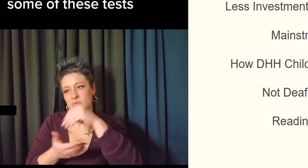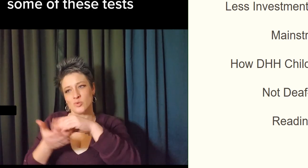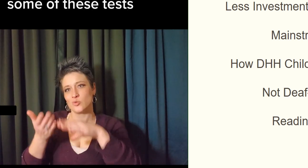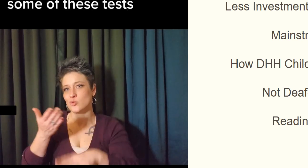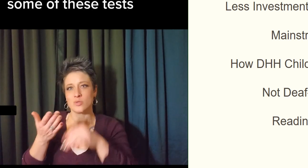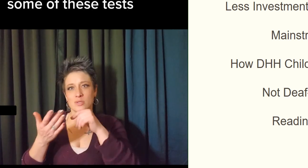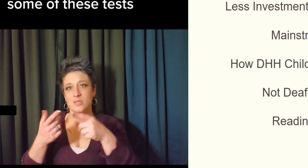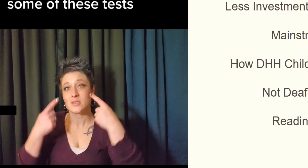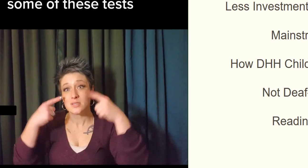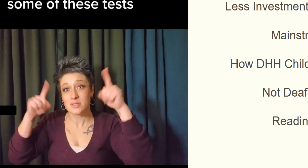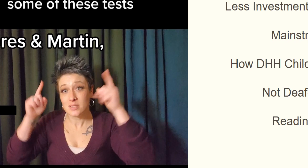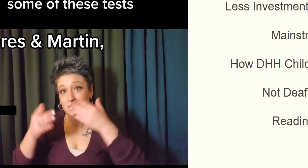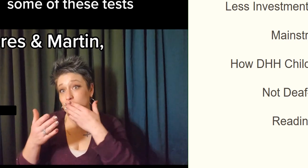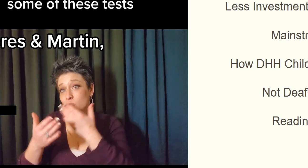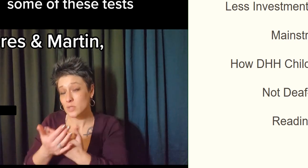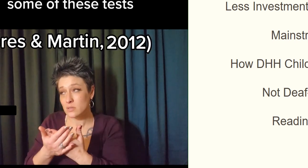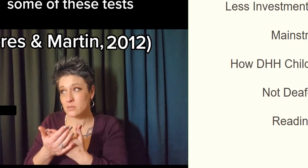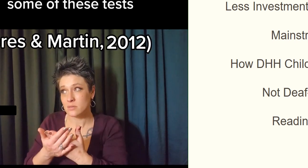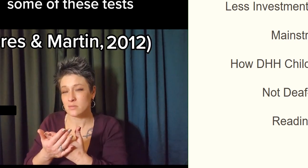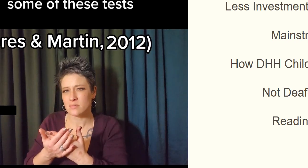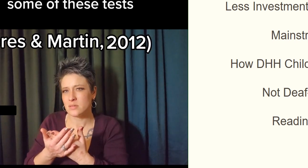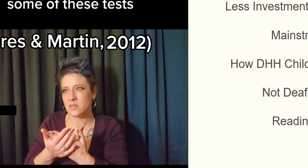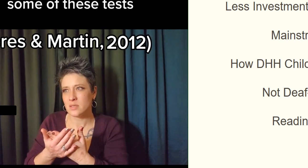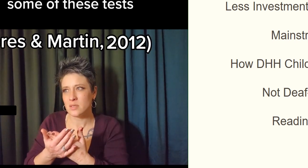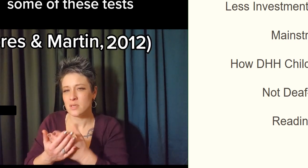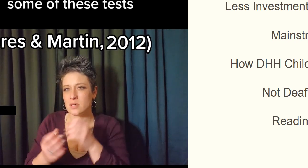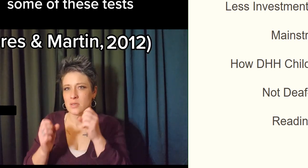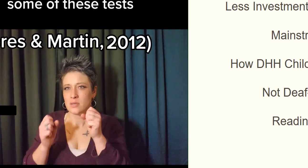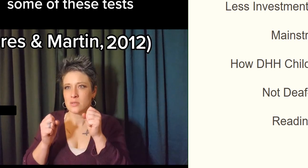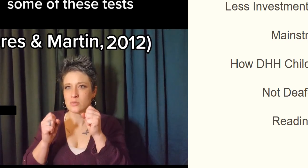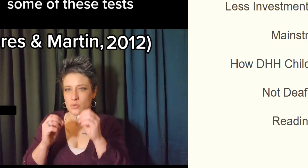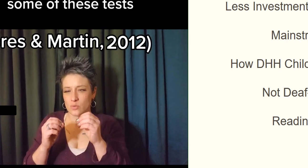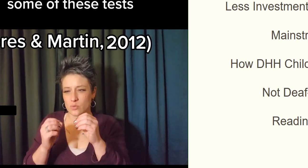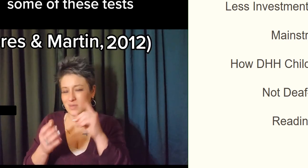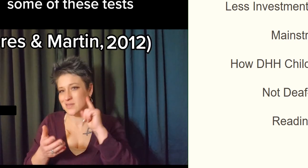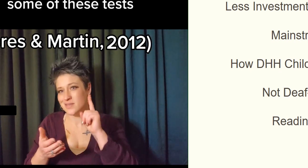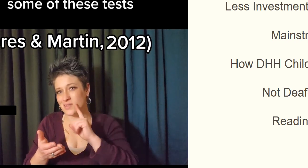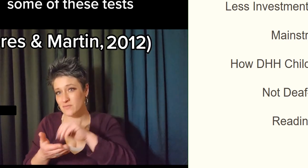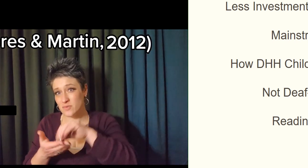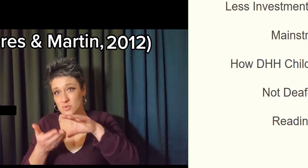schools were punished if the students didn't succeed on some of these tests.